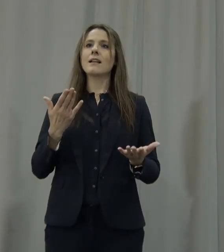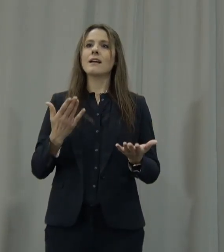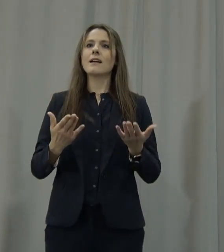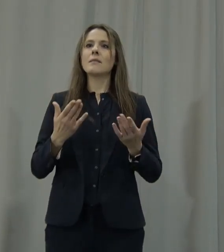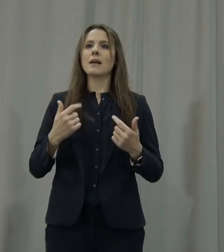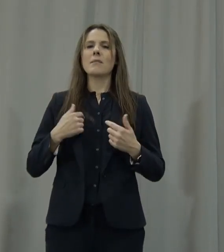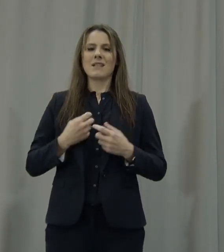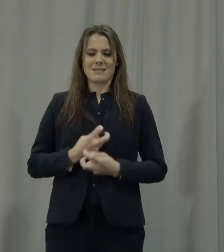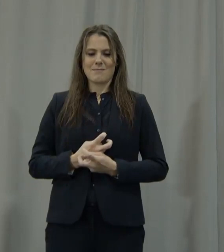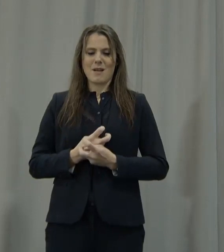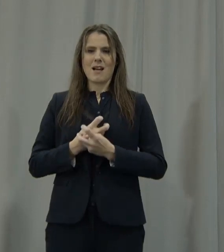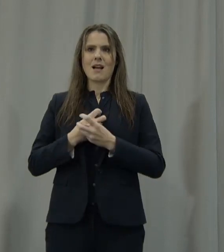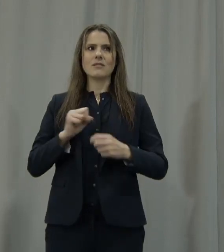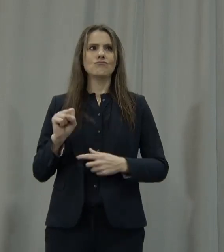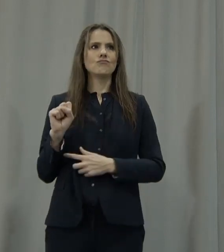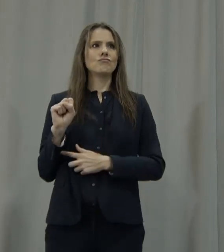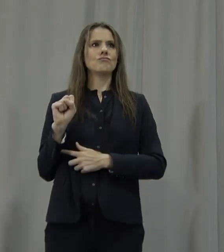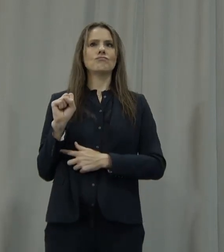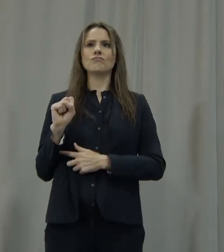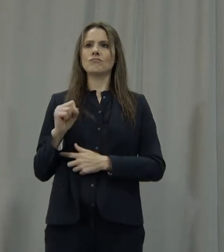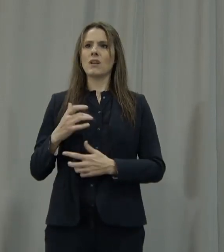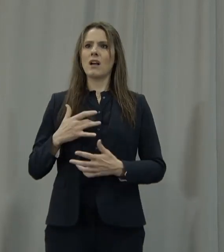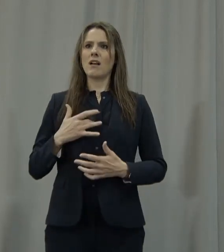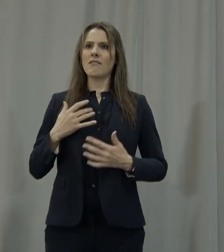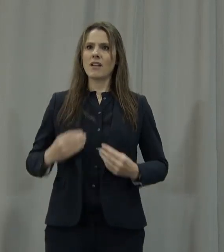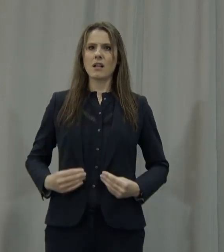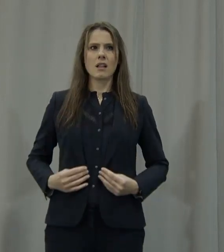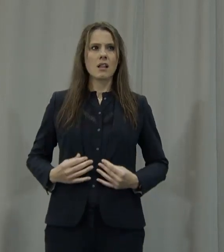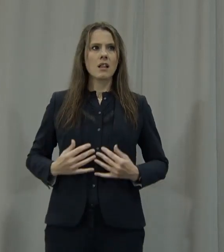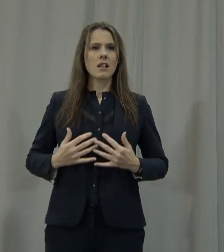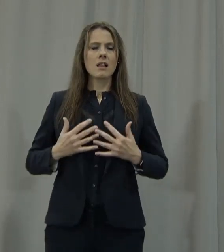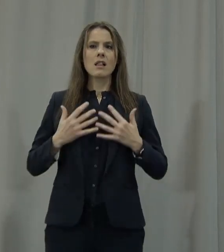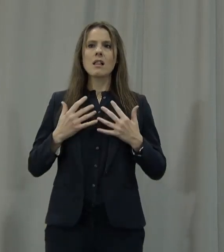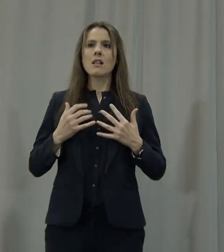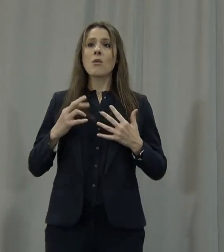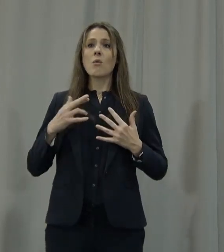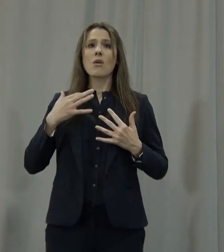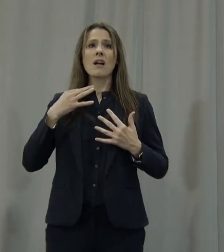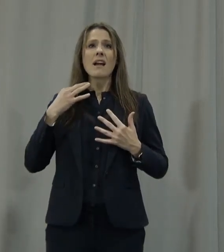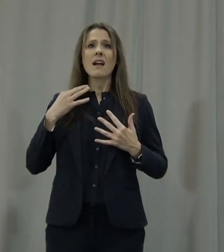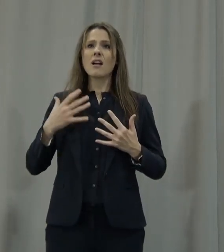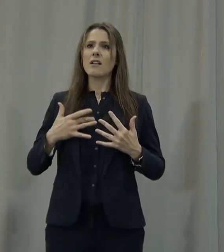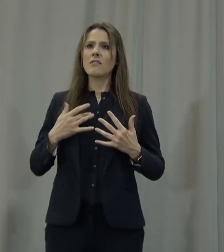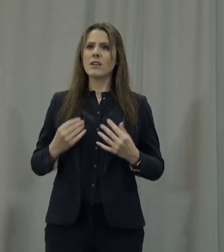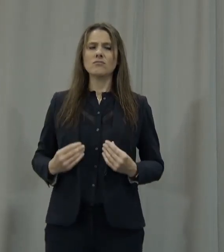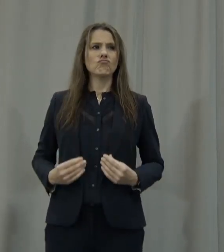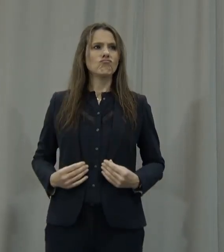spine, flowing or sparse hair,